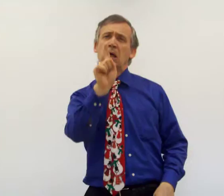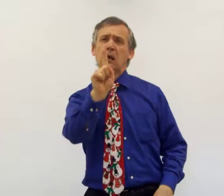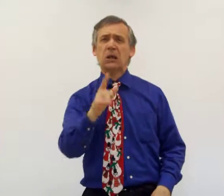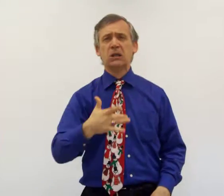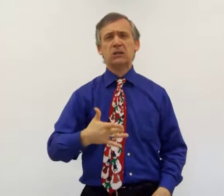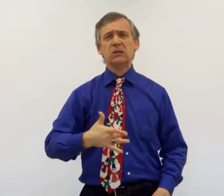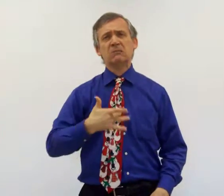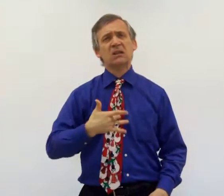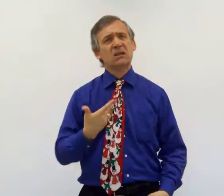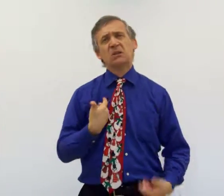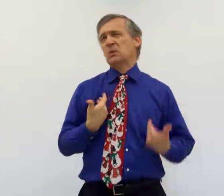stopping,